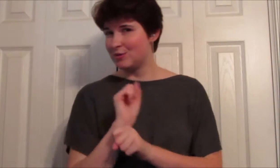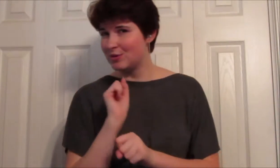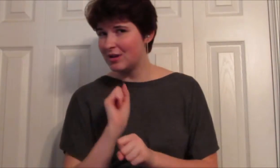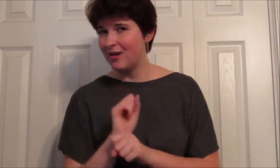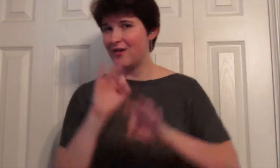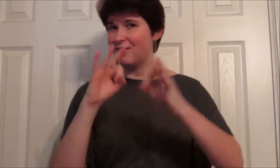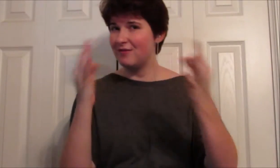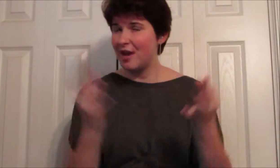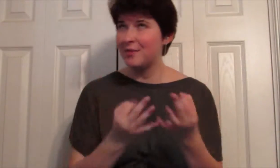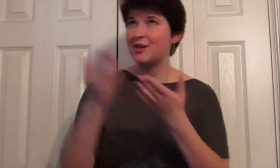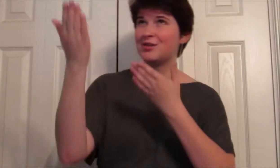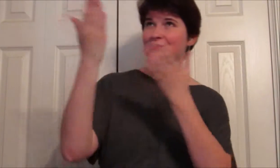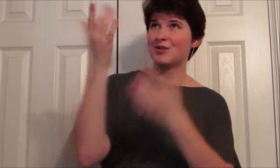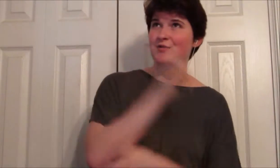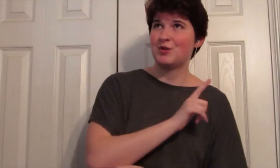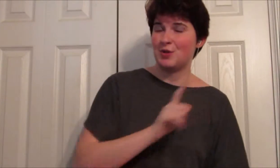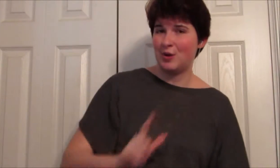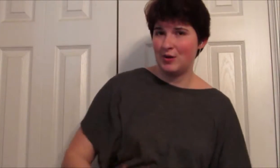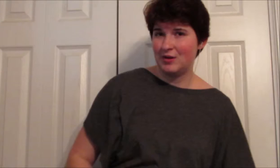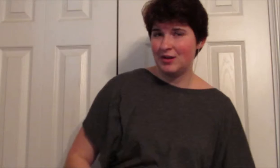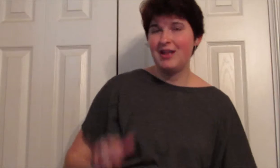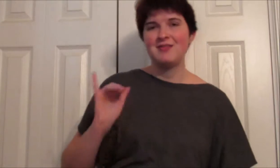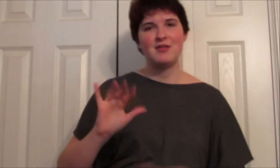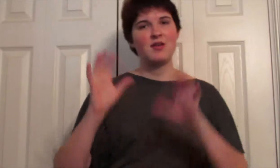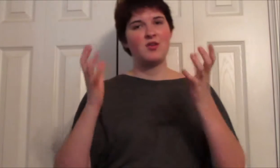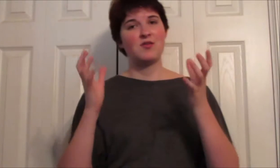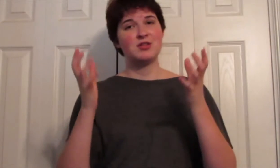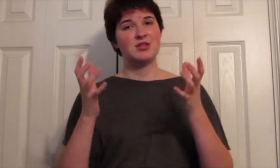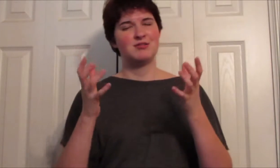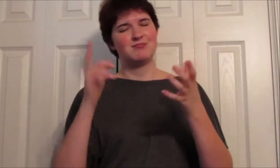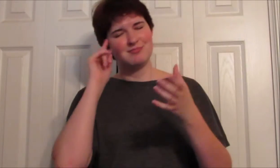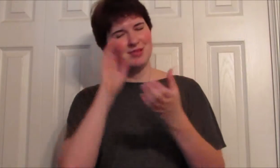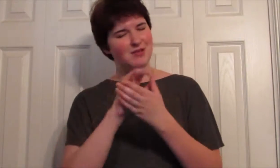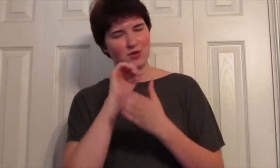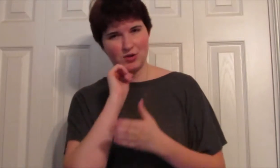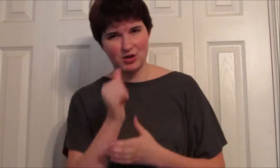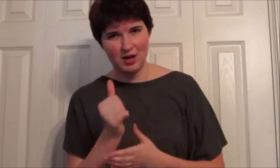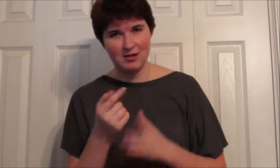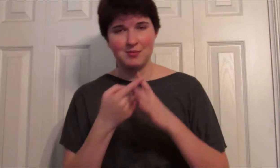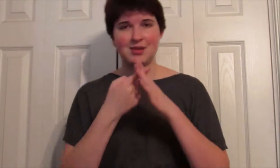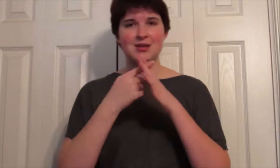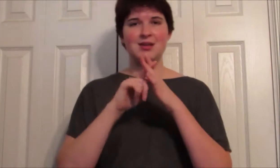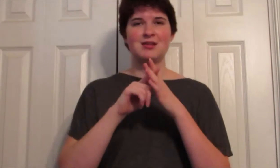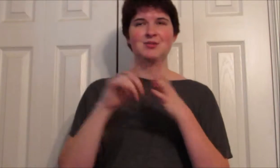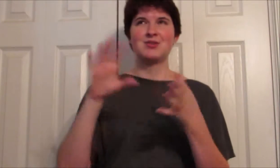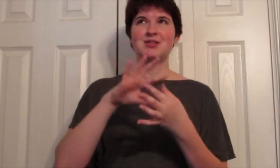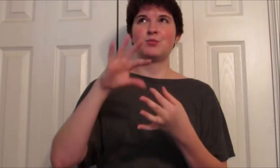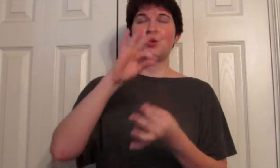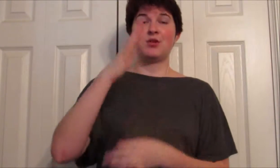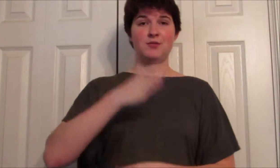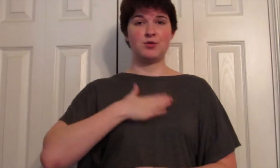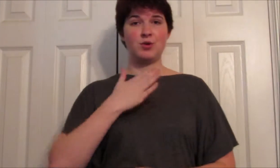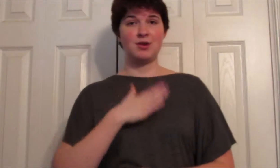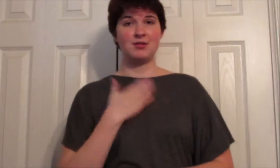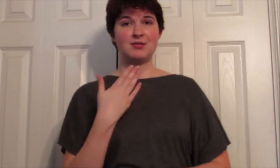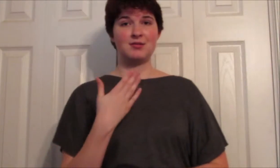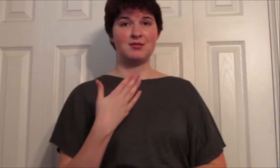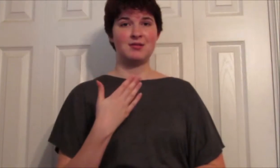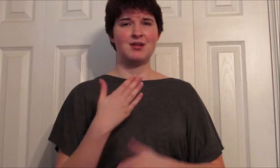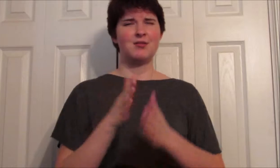do serve the Lord. And that conversation, believe it or not, begins with a spirit of joy and